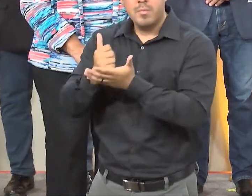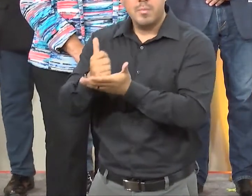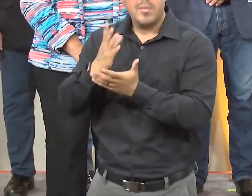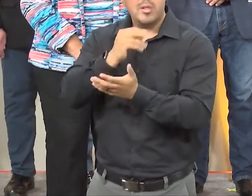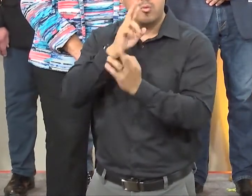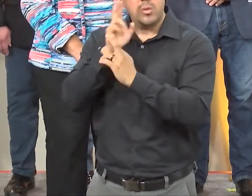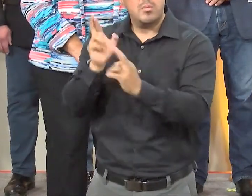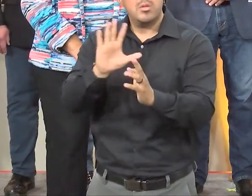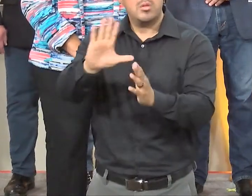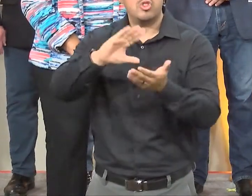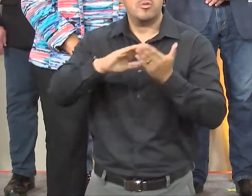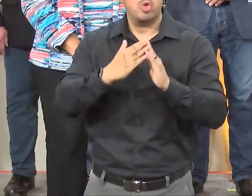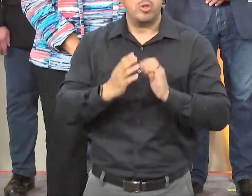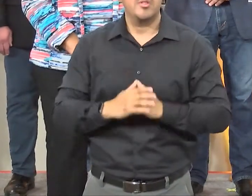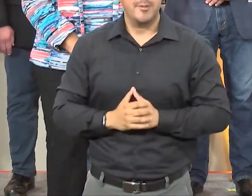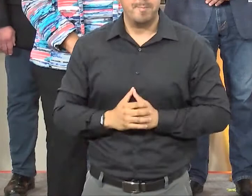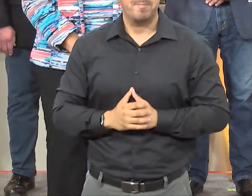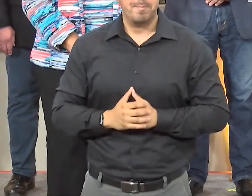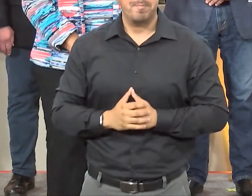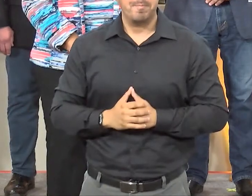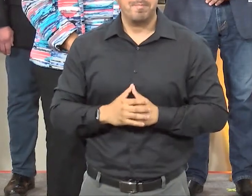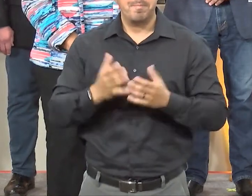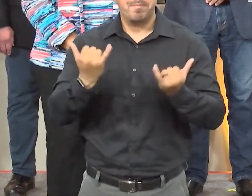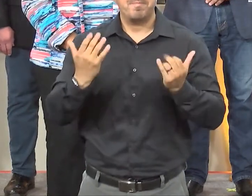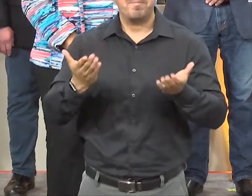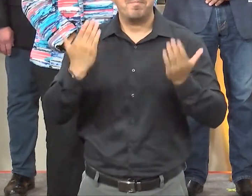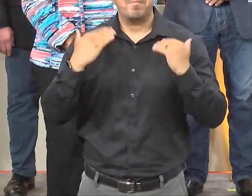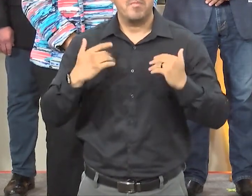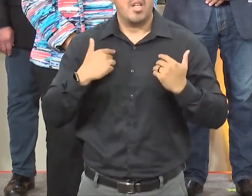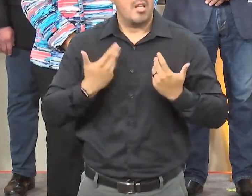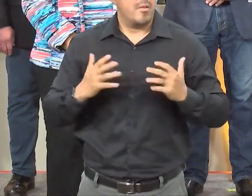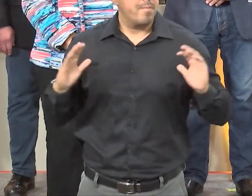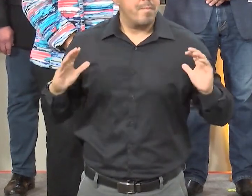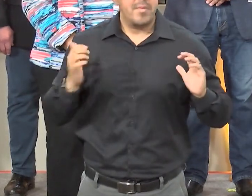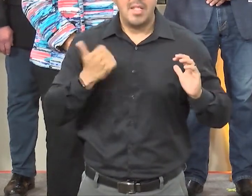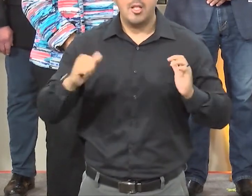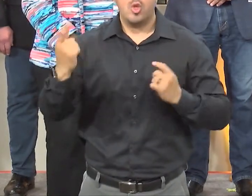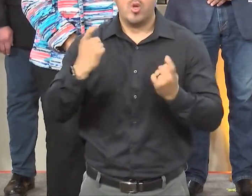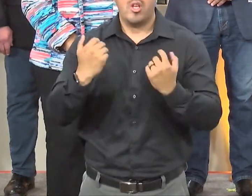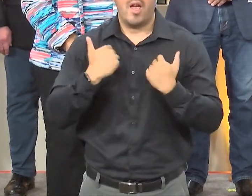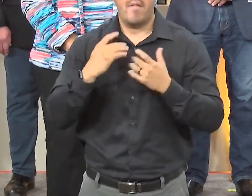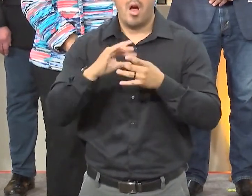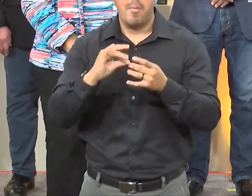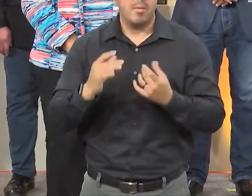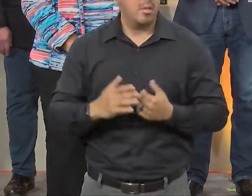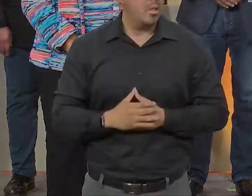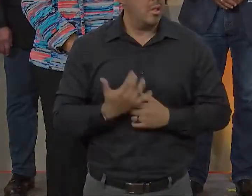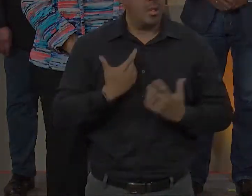respective communities. Having said that, that's it. Any questions or comments?